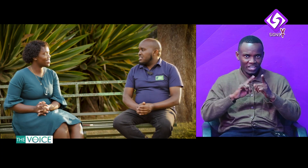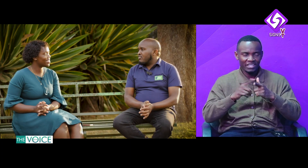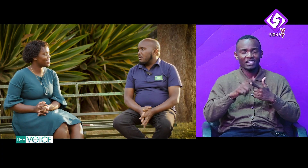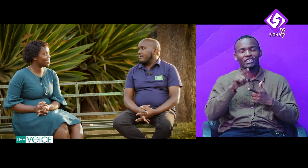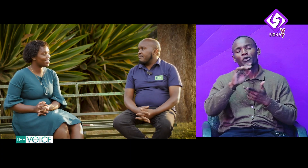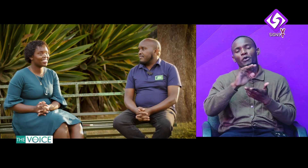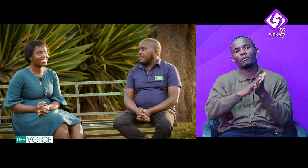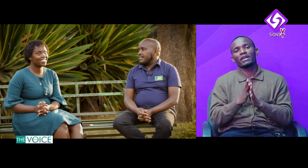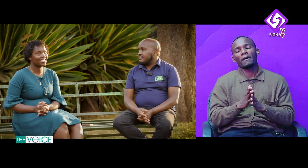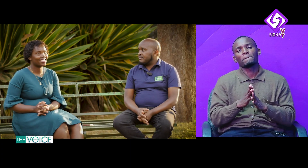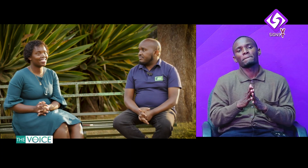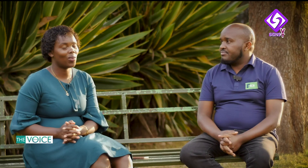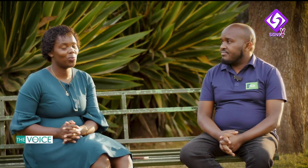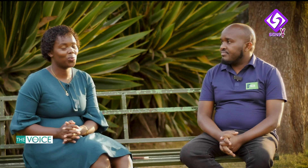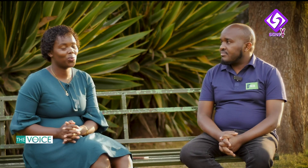this amazing family.